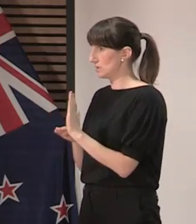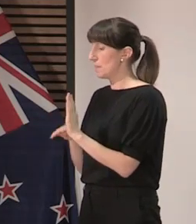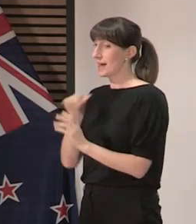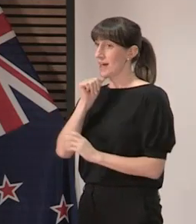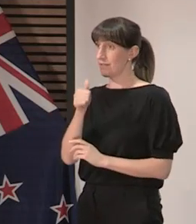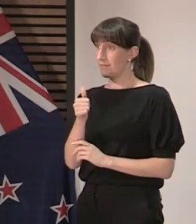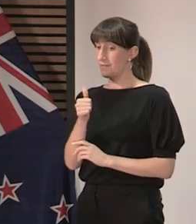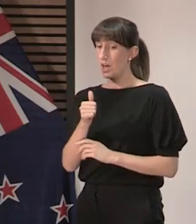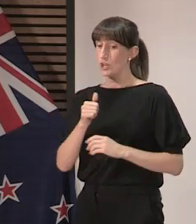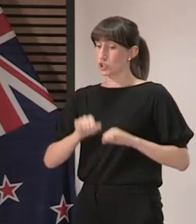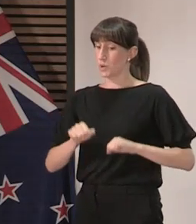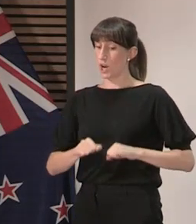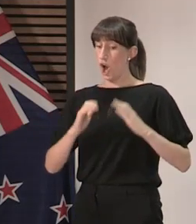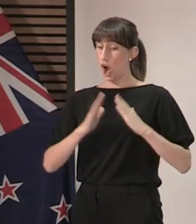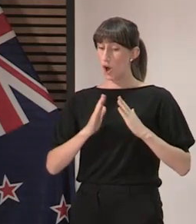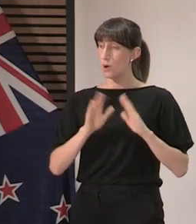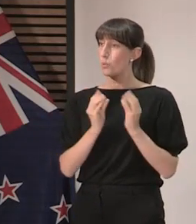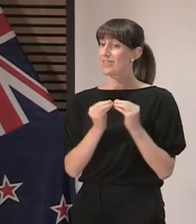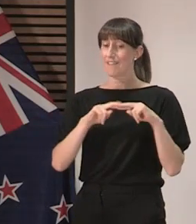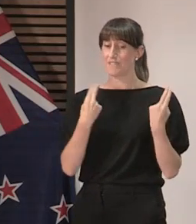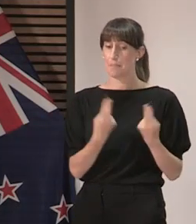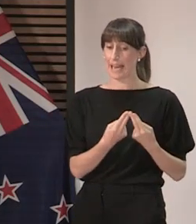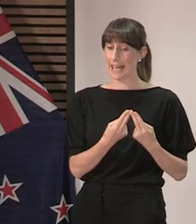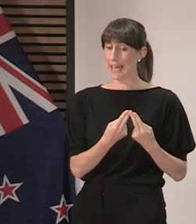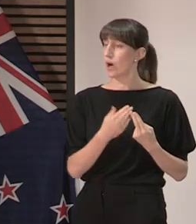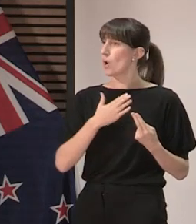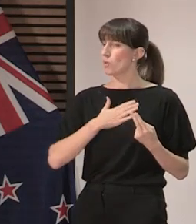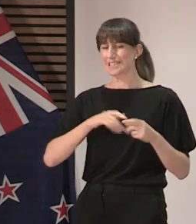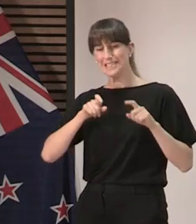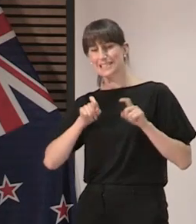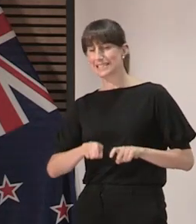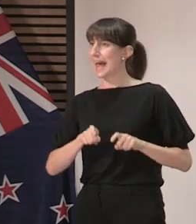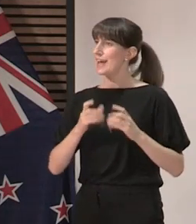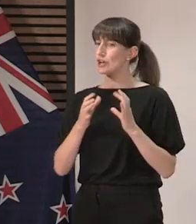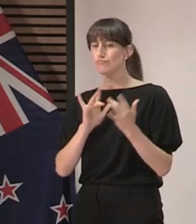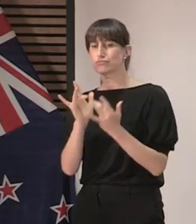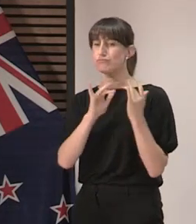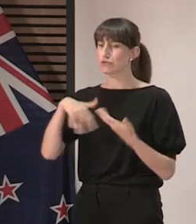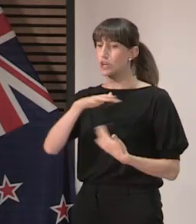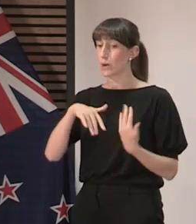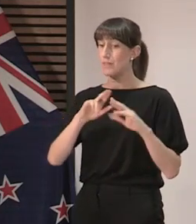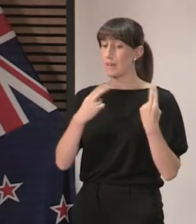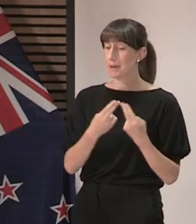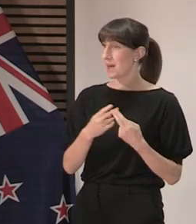must stay home. They cannot return to student accommodation whilst we are at alert level 3.